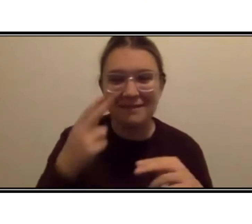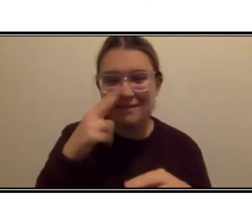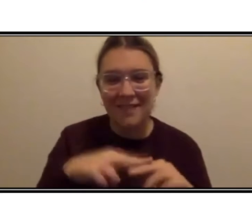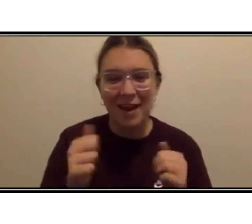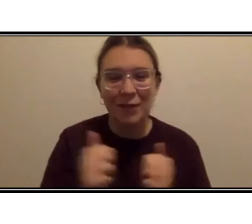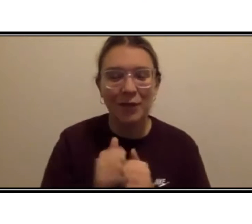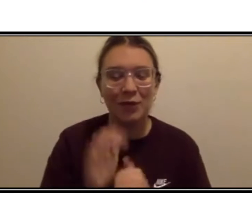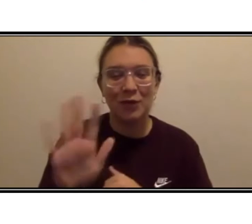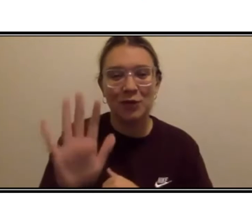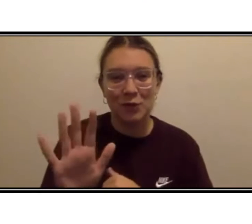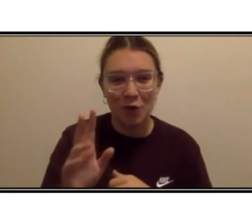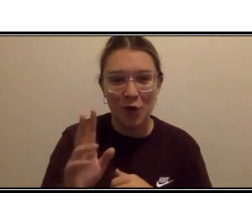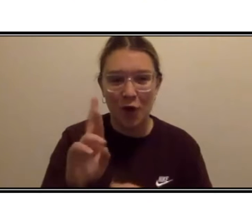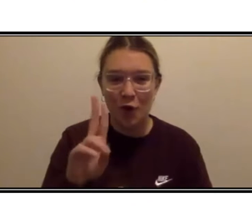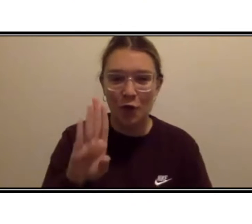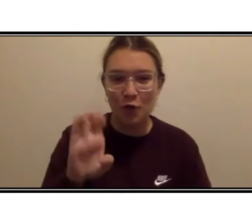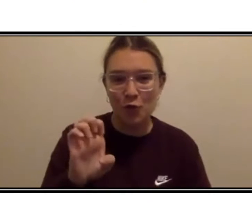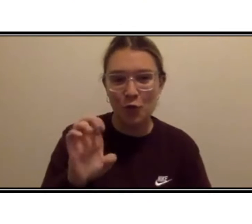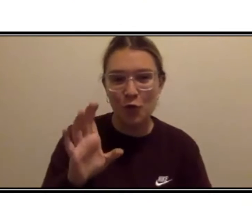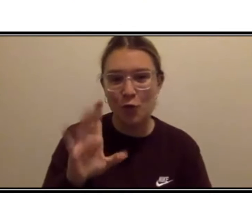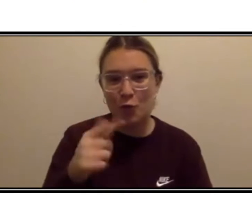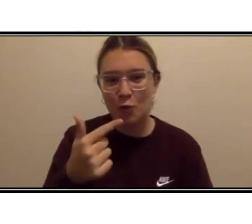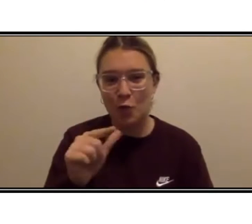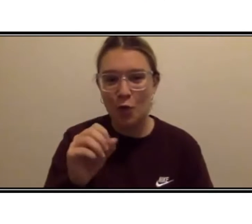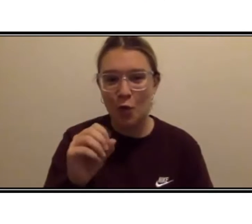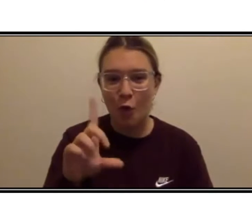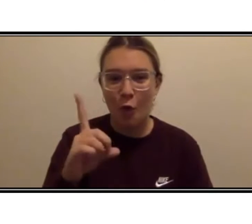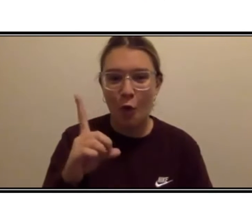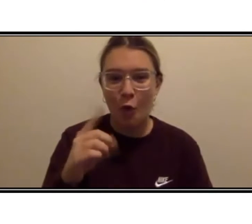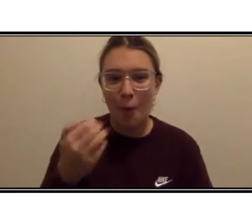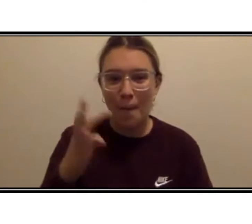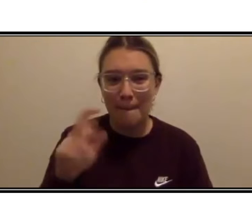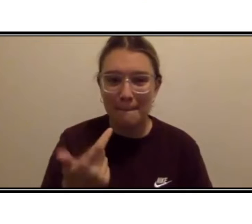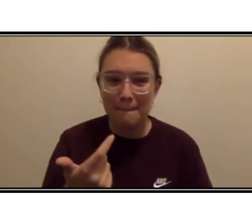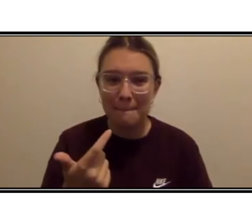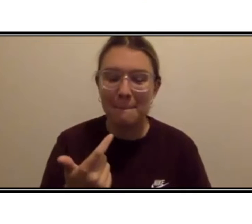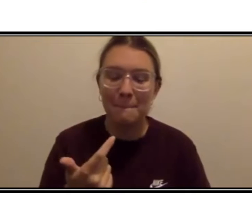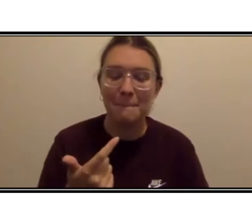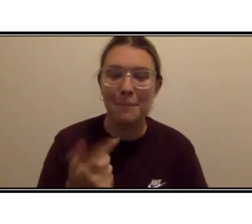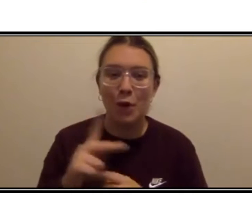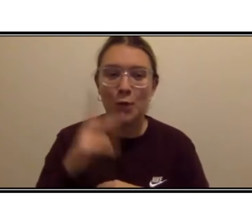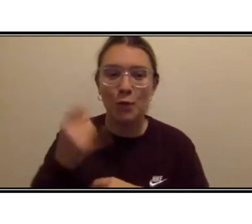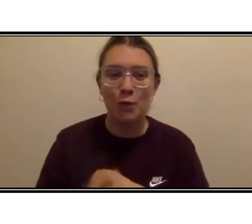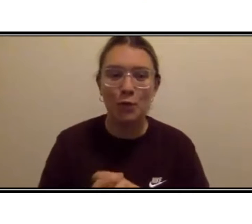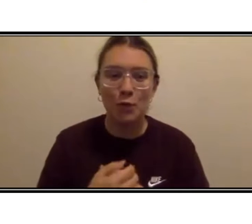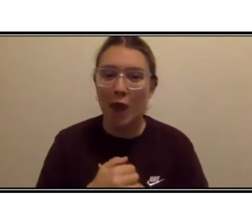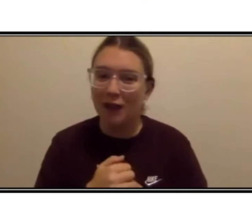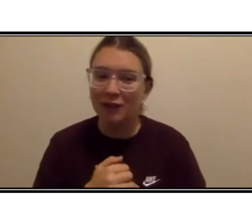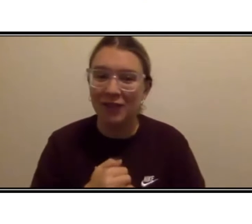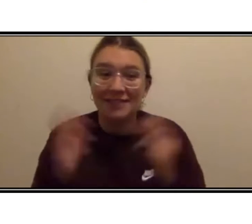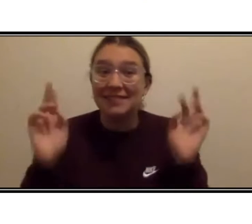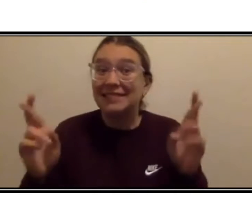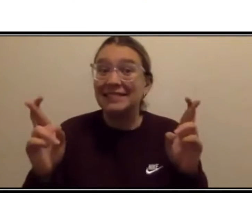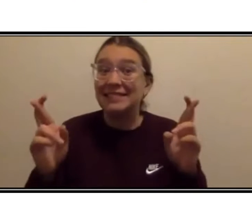worked. It was a lot of fun. So Rube Goldberg